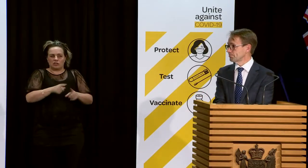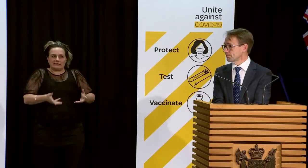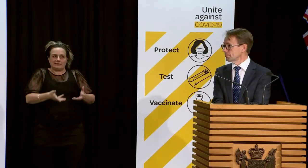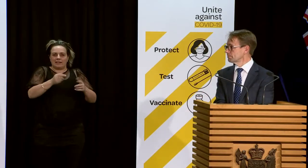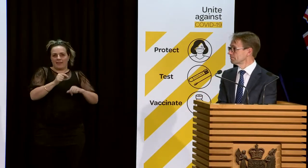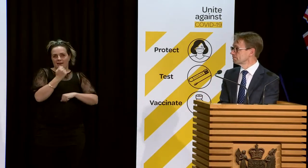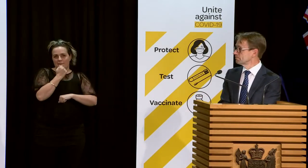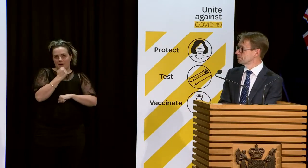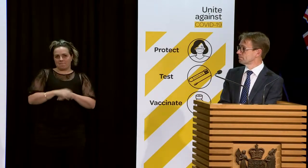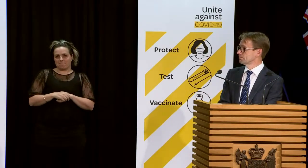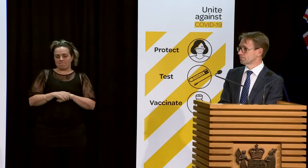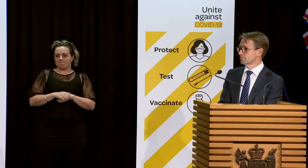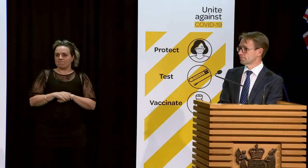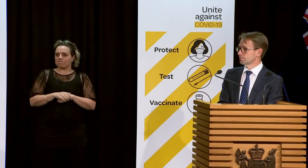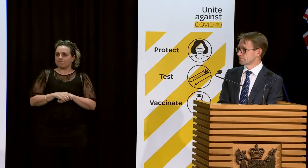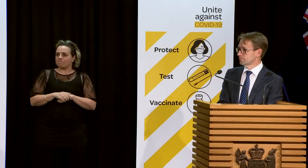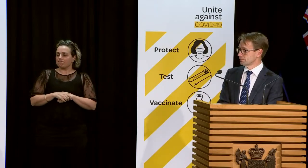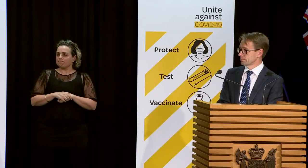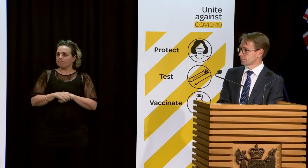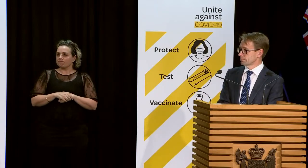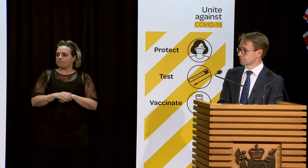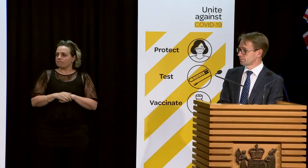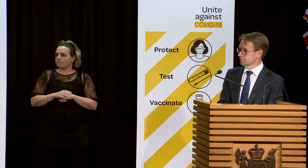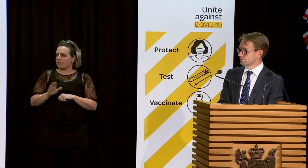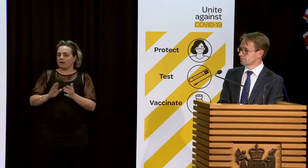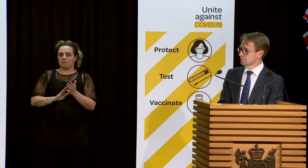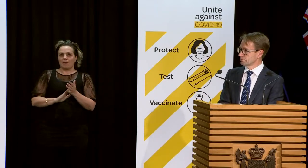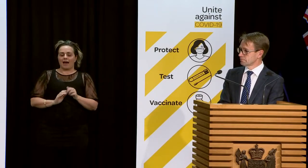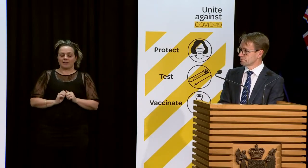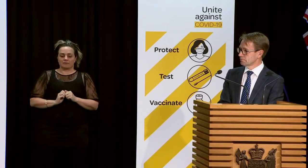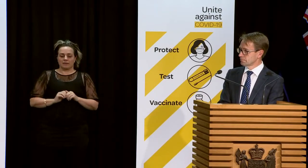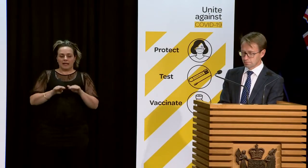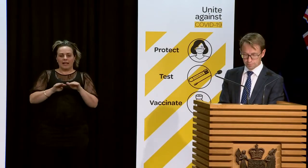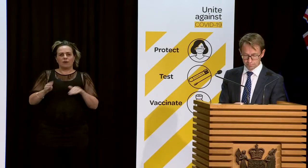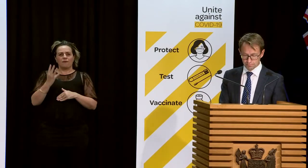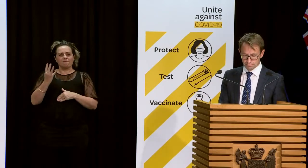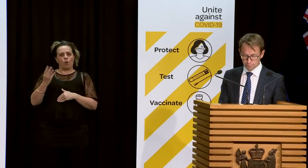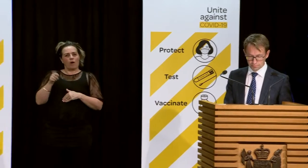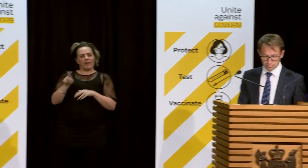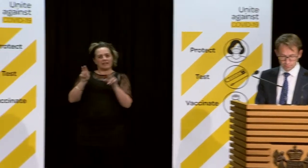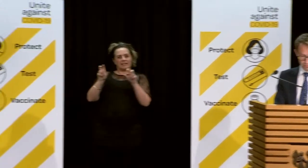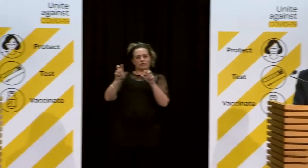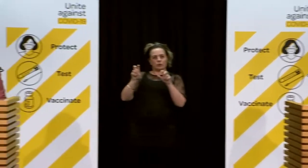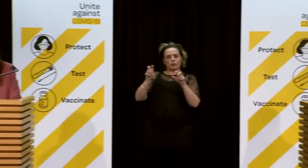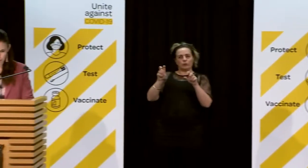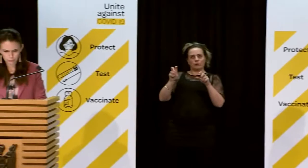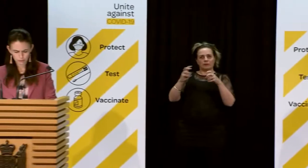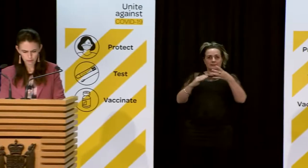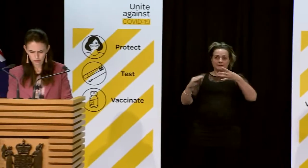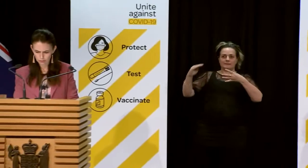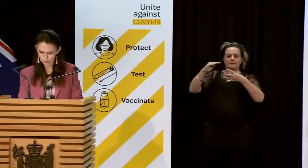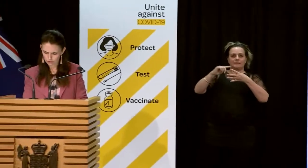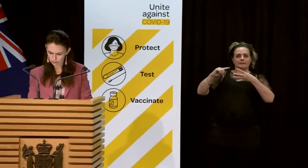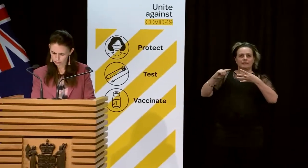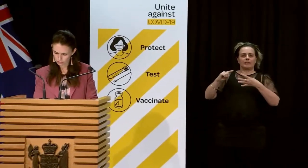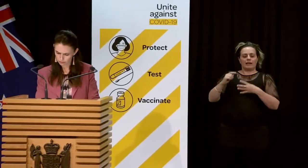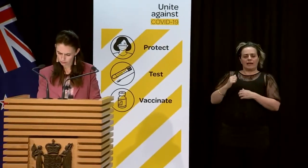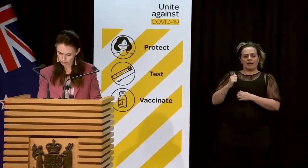Okay. Oh, sorry, I'll let you go, Mark. On the level 4 issue, the expectation is that a level